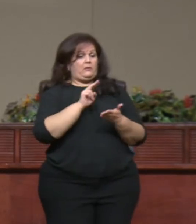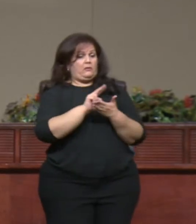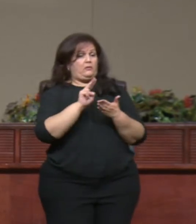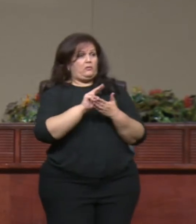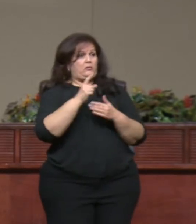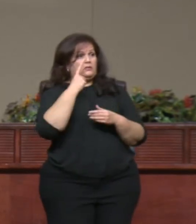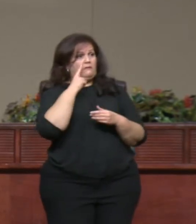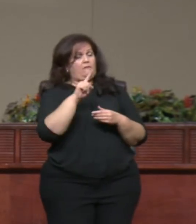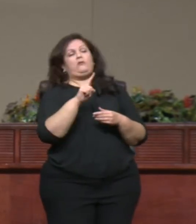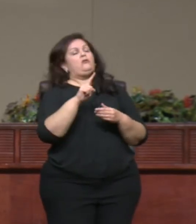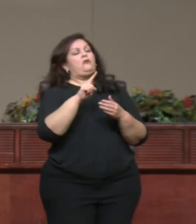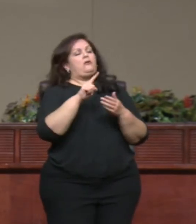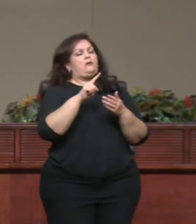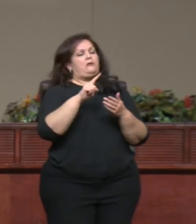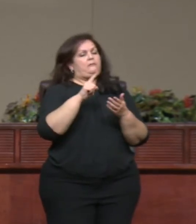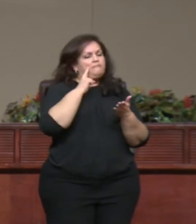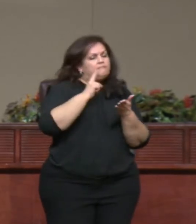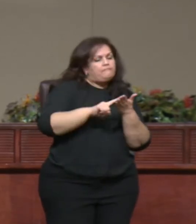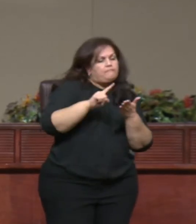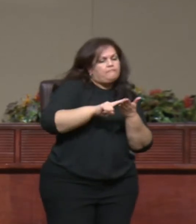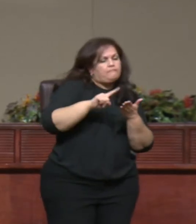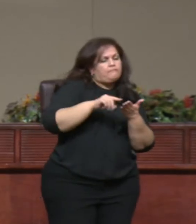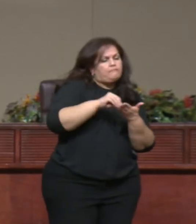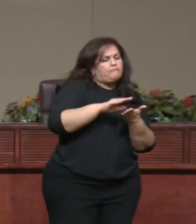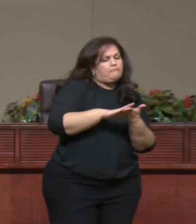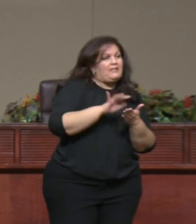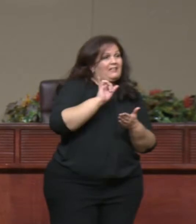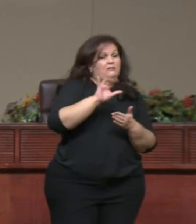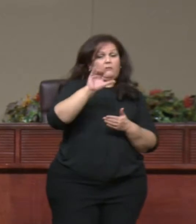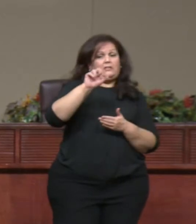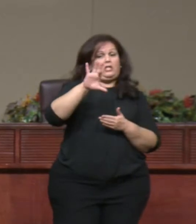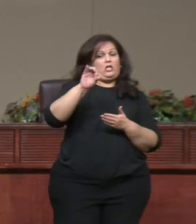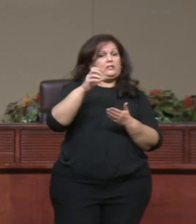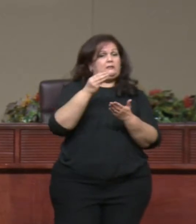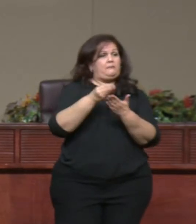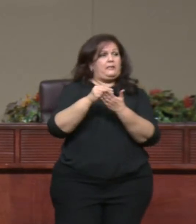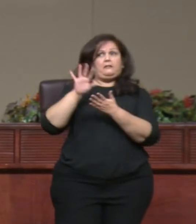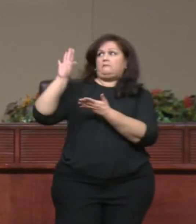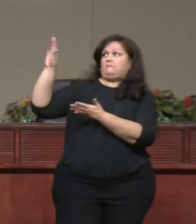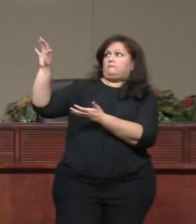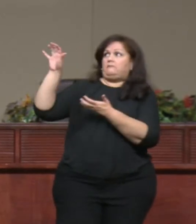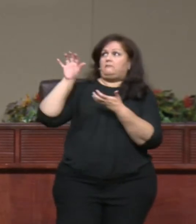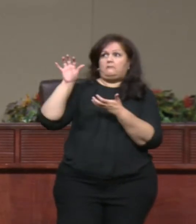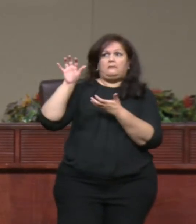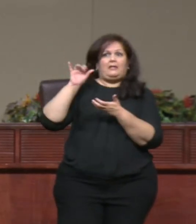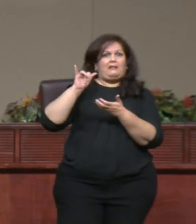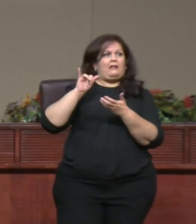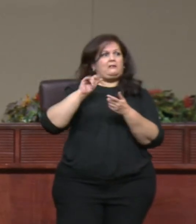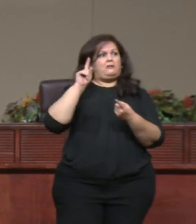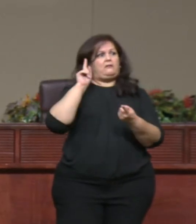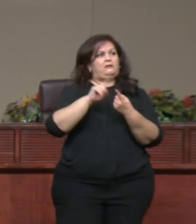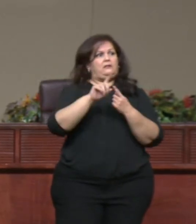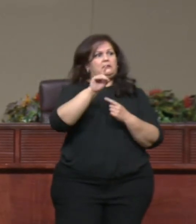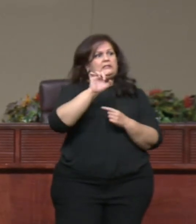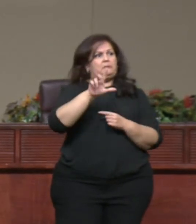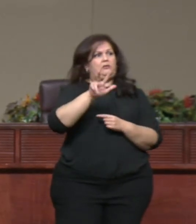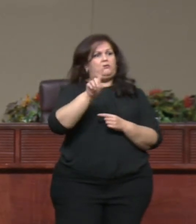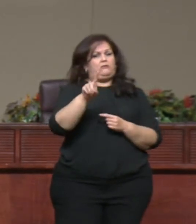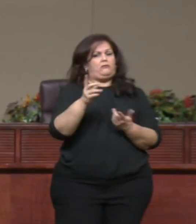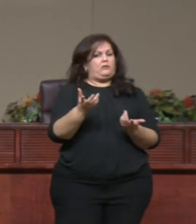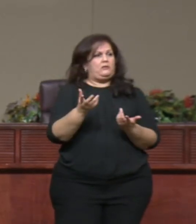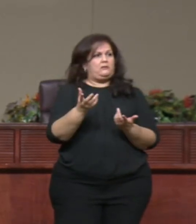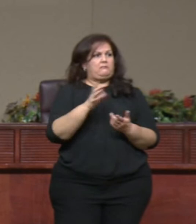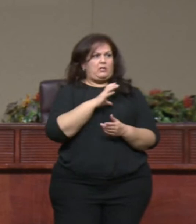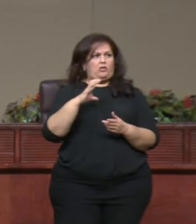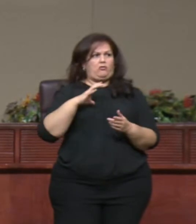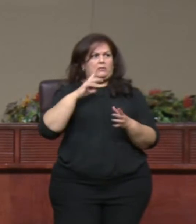those efforts, it came from the CARES Act money, and that money is set to expire December 31st by